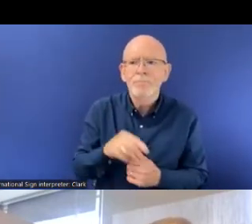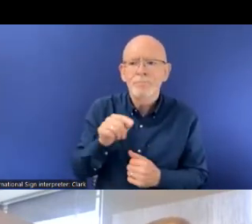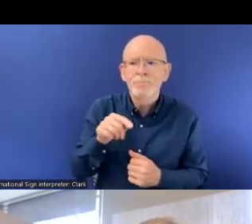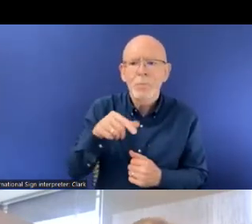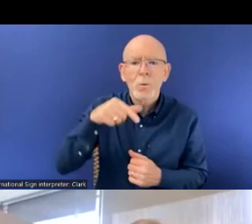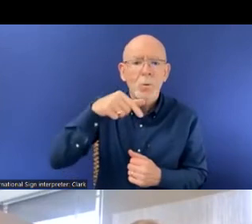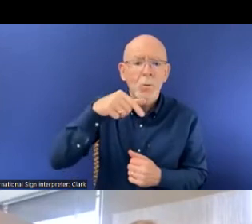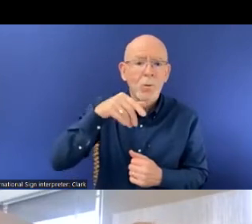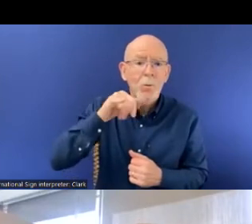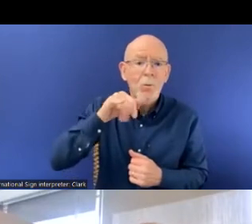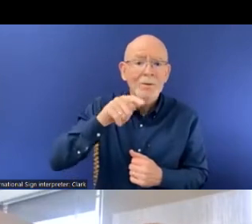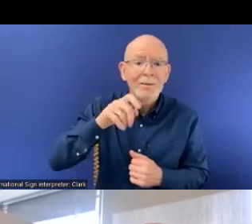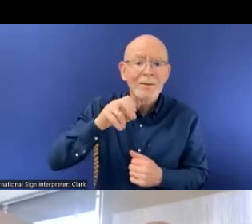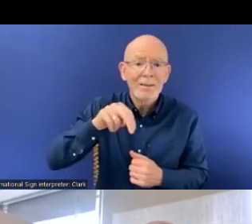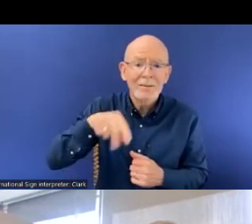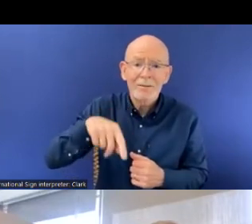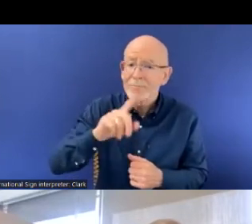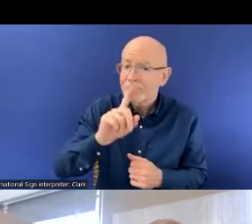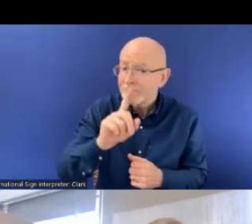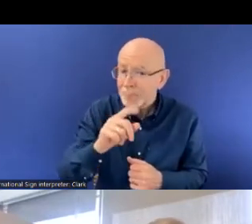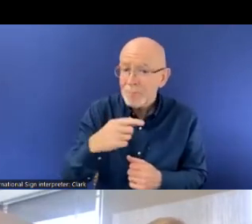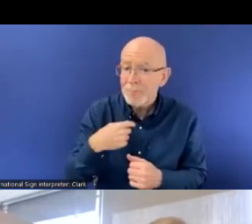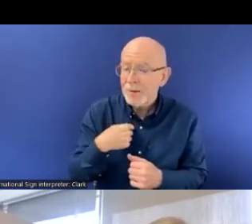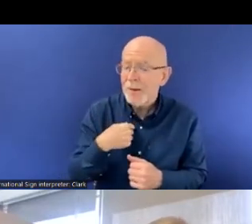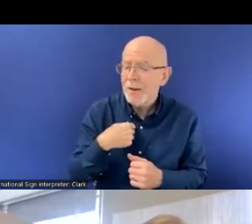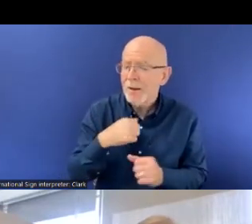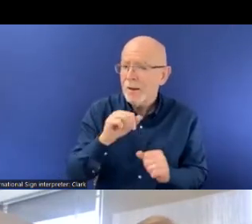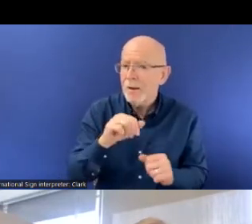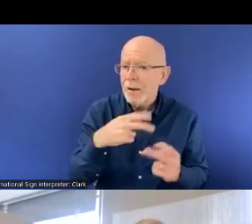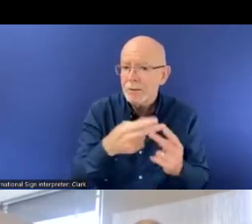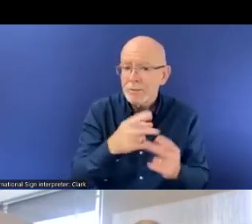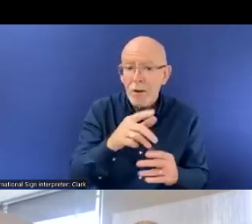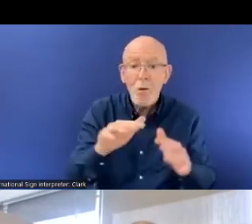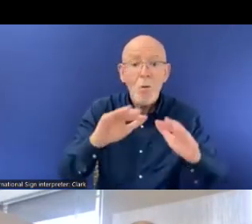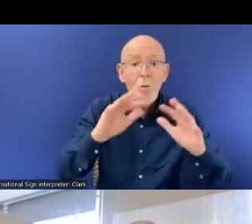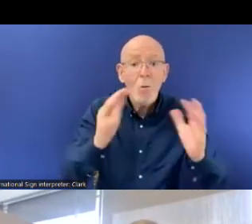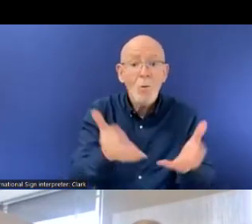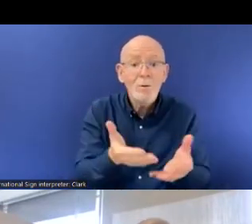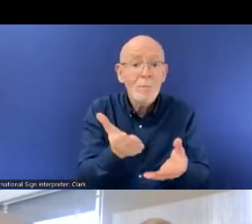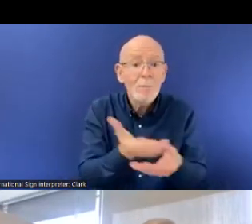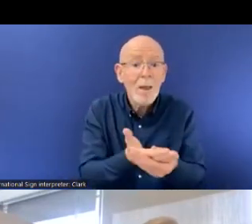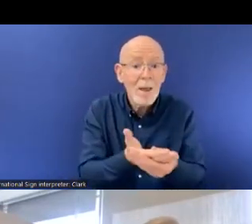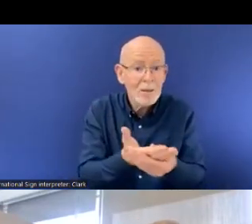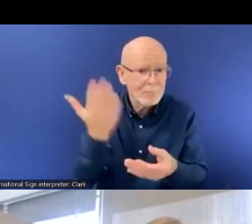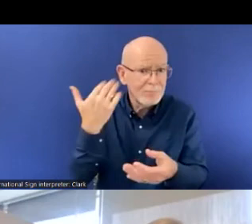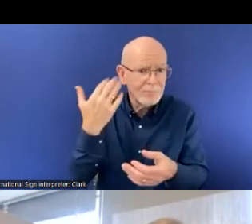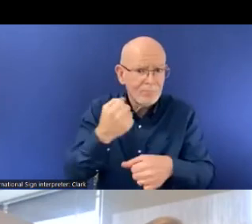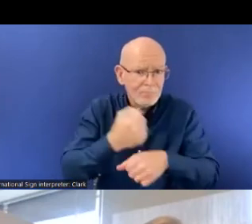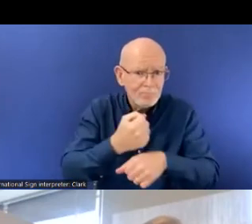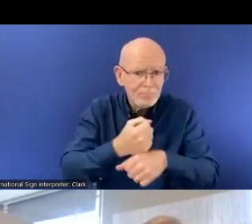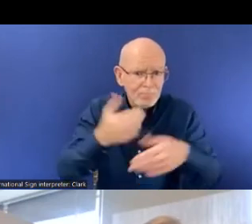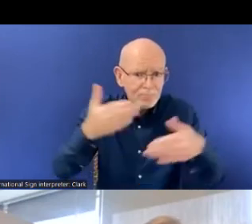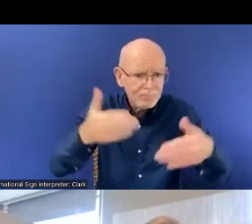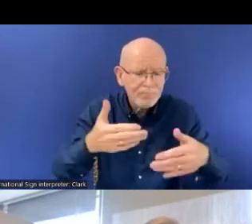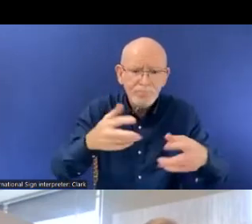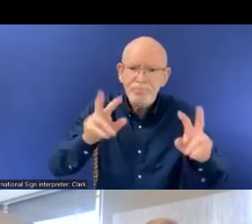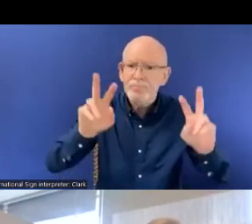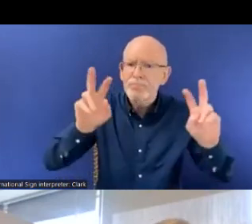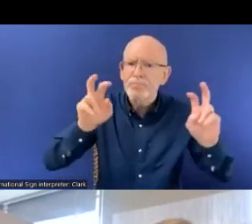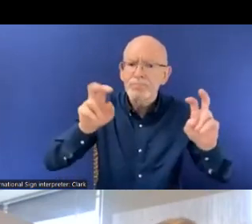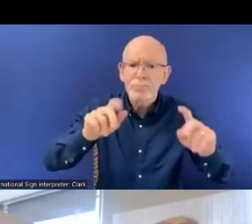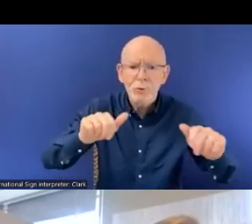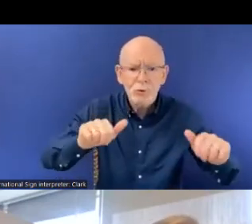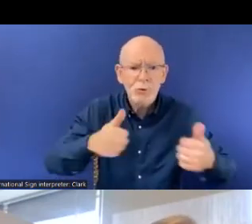roads or buildings and factories, and natural wealth like oil or minerals, and then human capital wealth, which